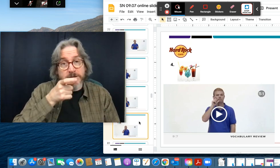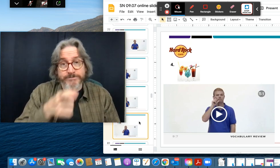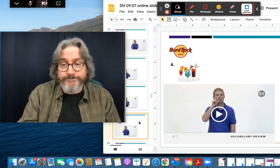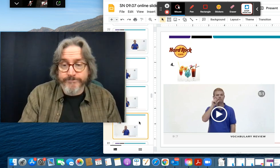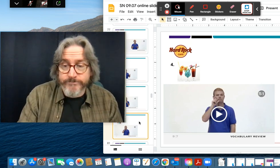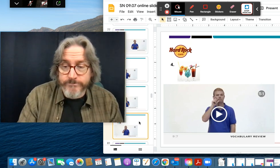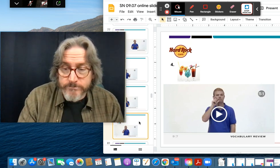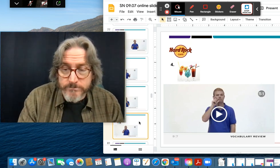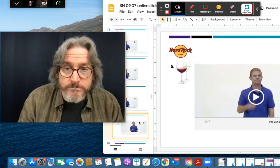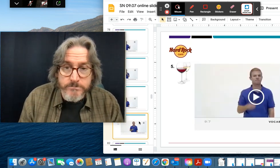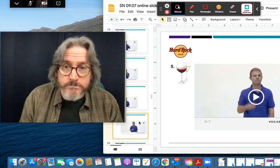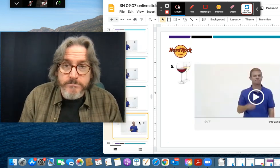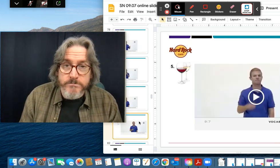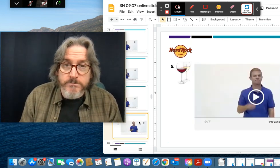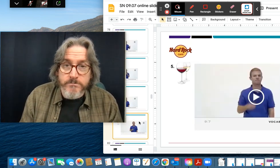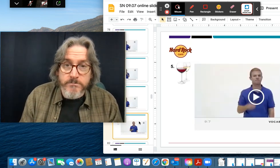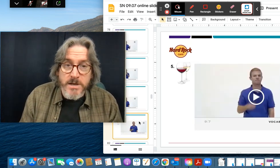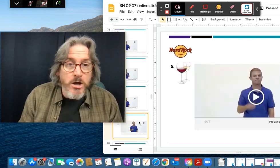Alcohol drink.